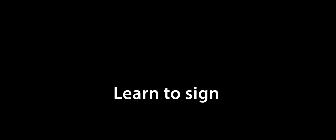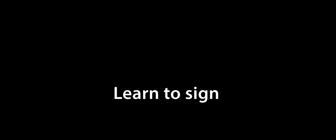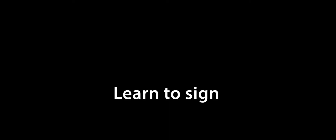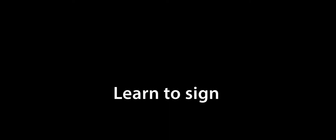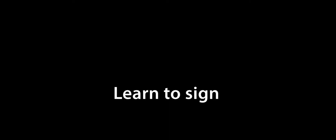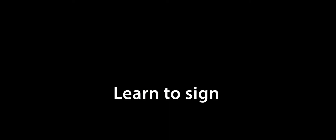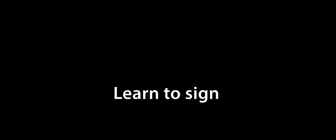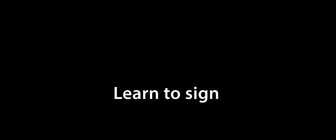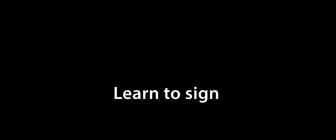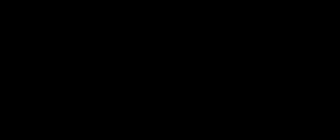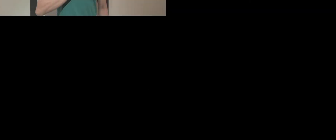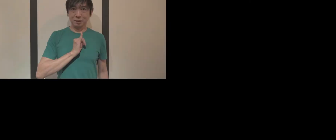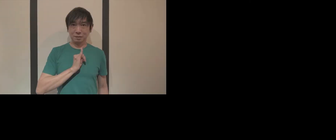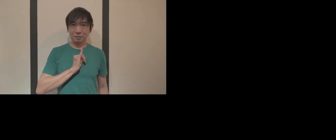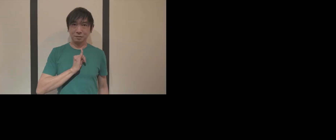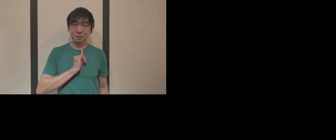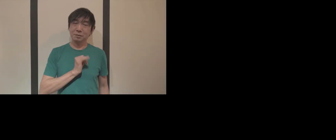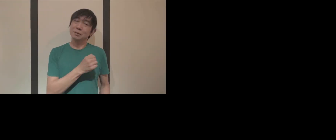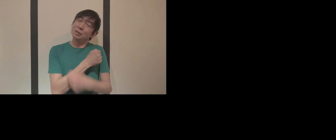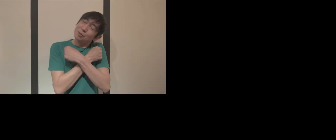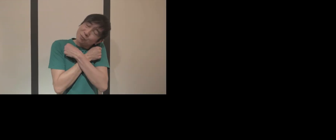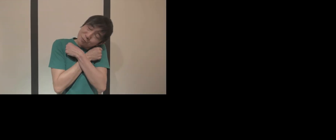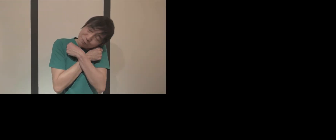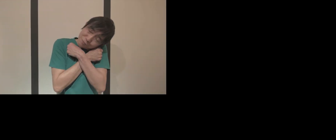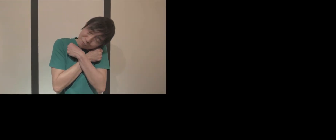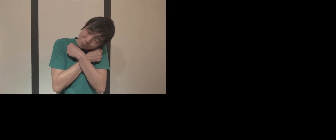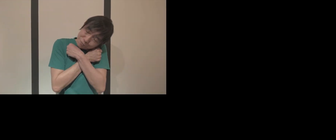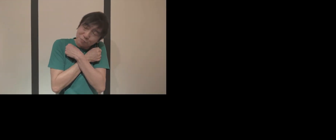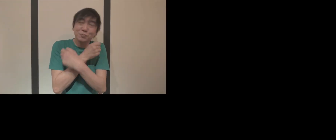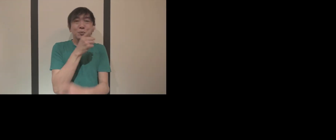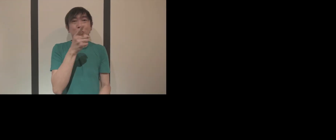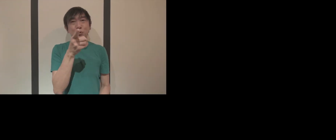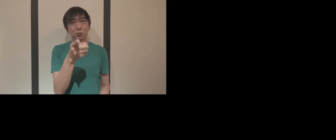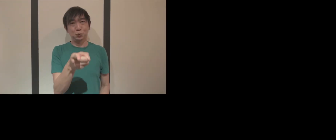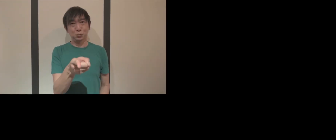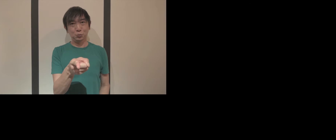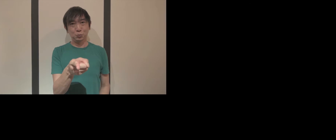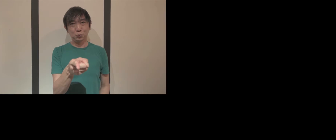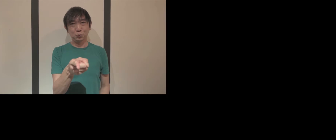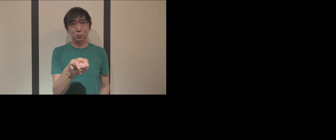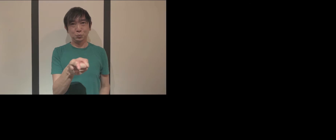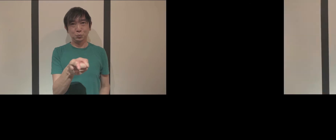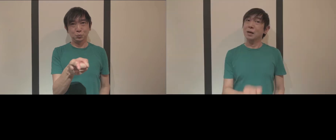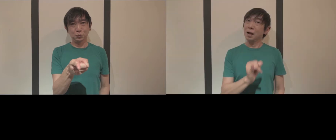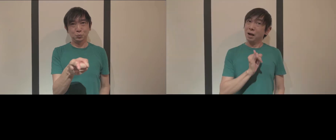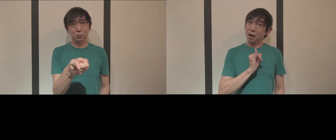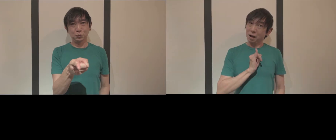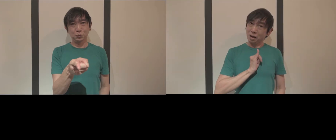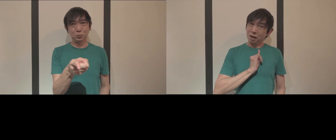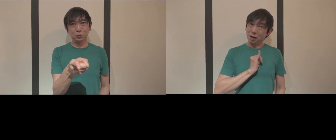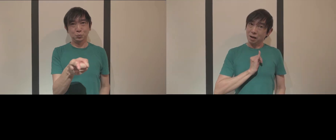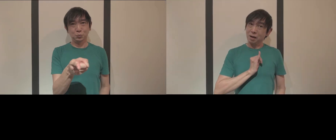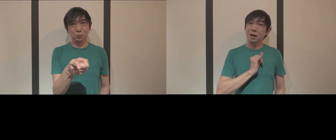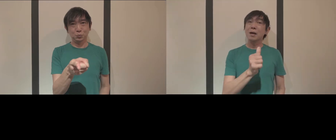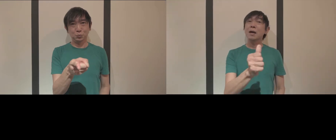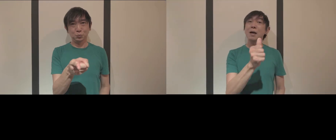as deaf person. And we to And we that deaf people, and and we have to deaf and deaf people.